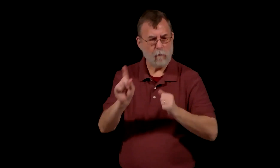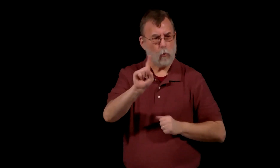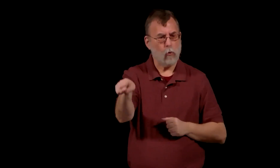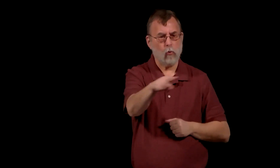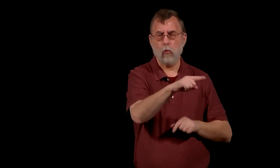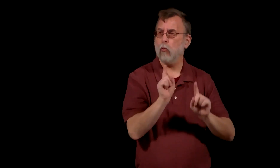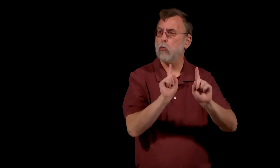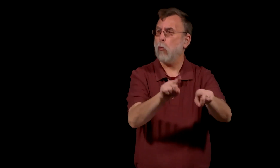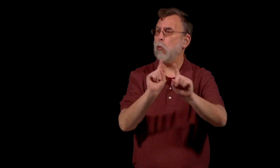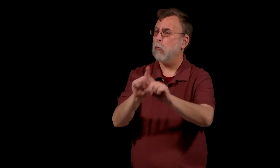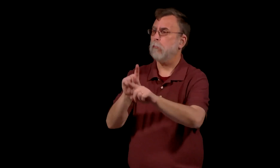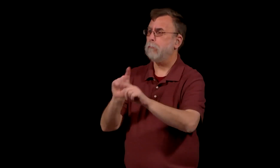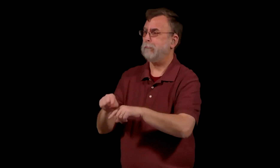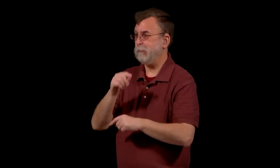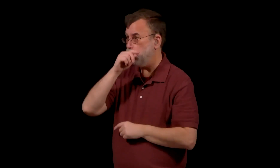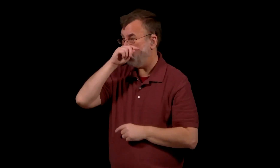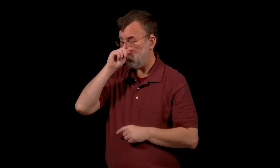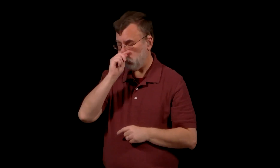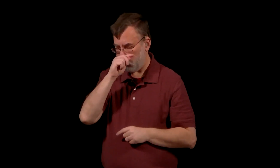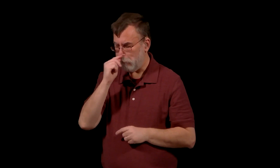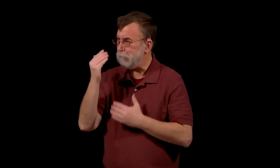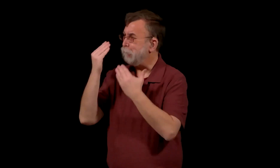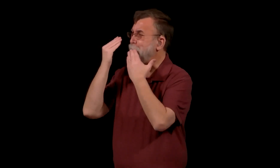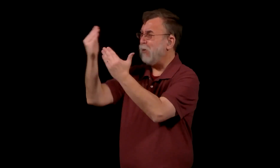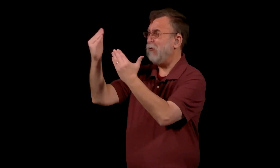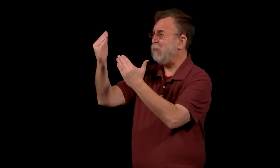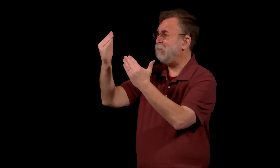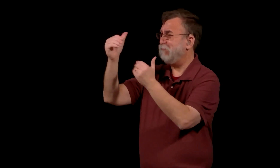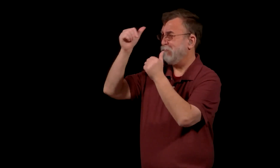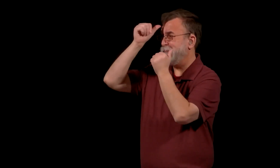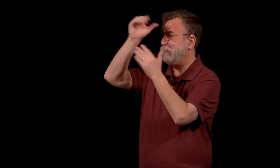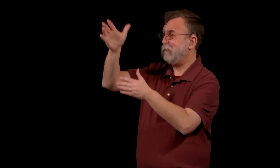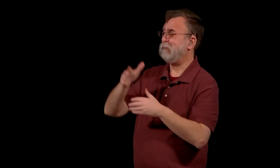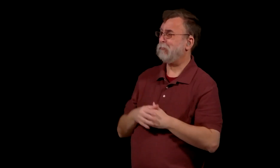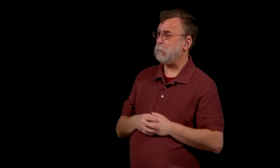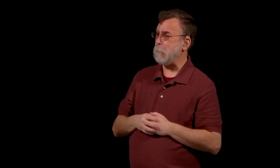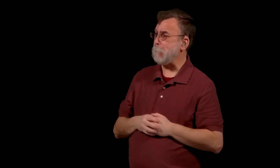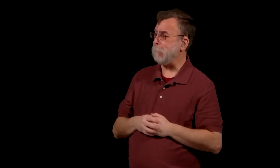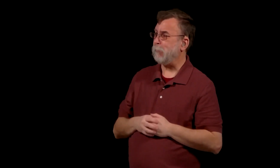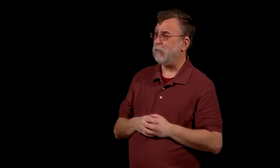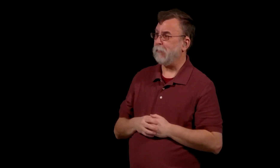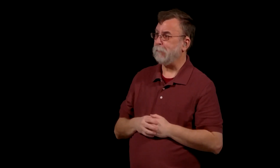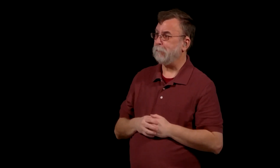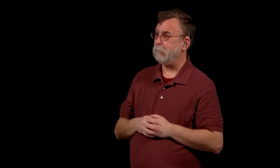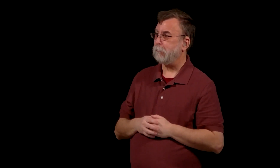everywhere, everyone we encounter as we go through our lives. Thank you, God.